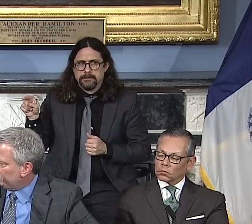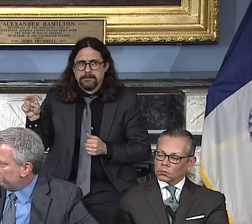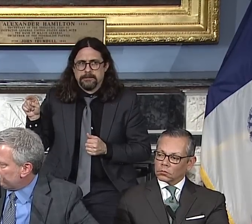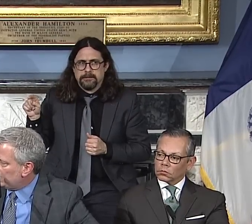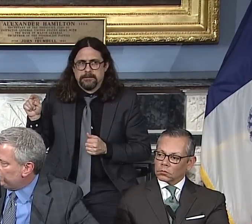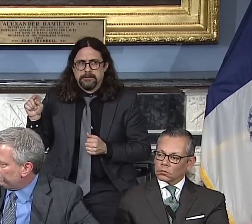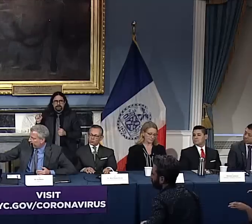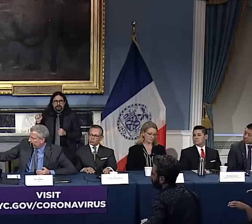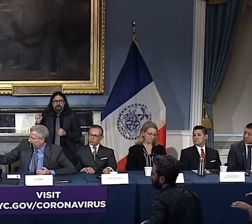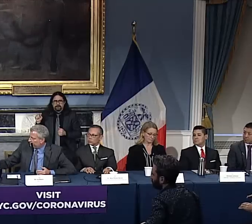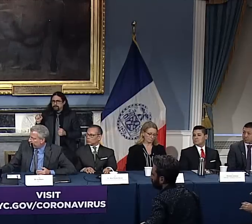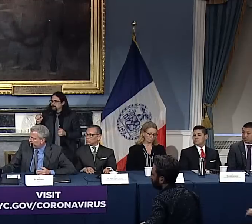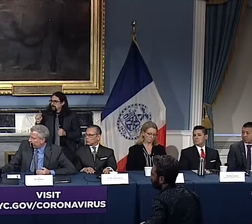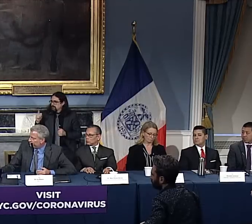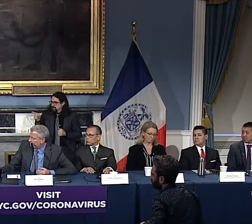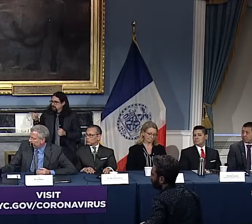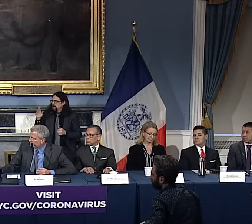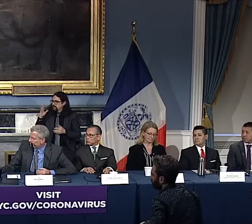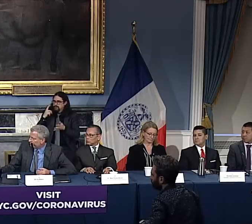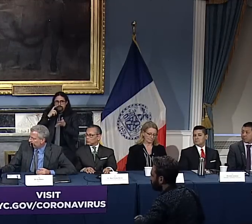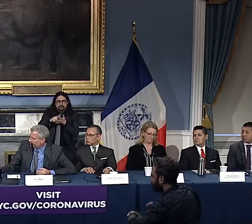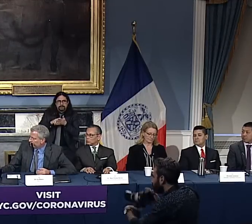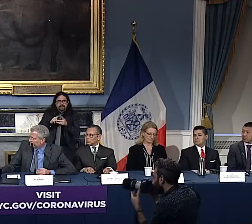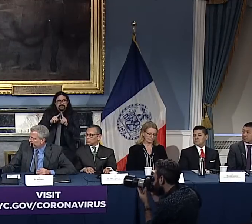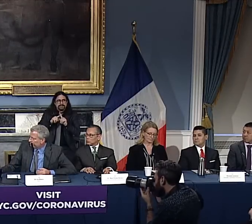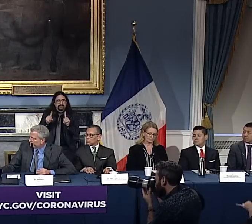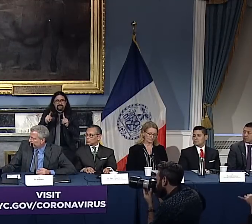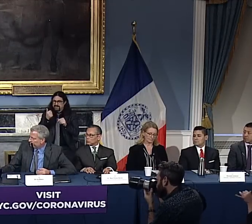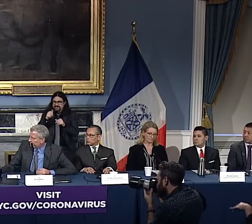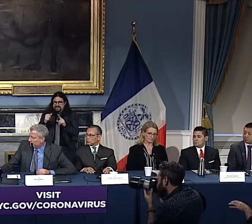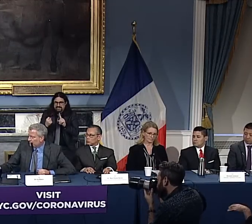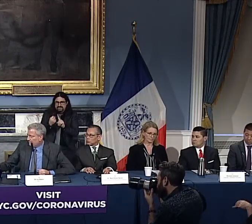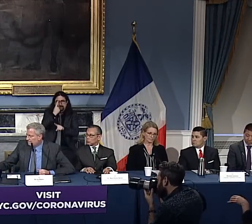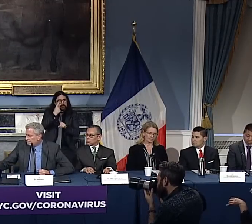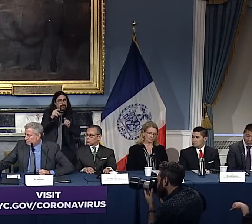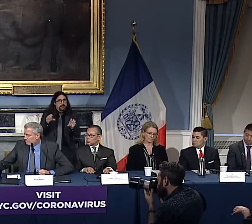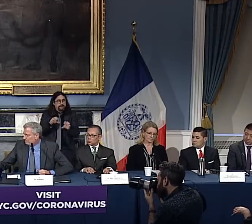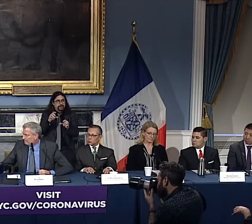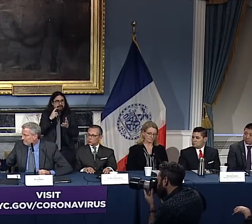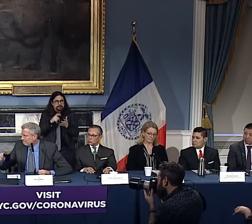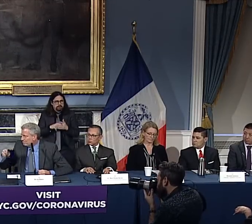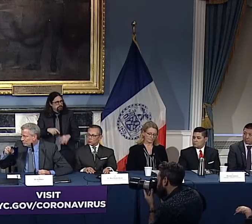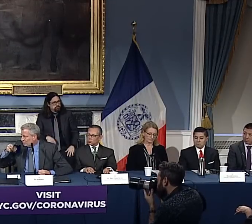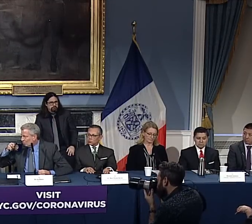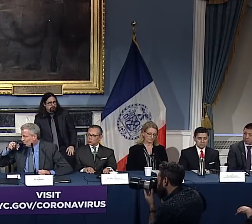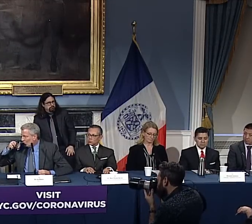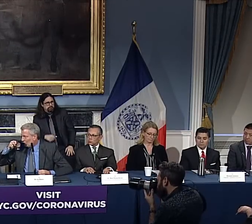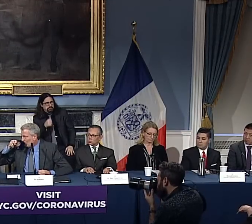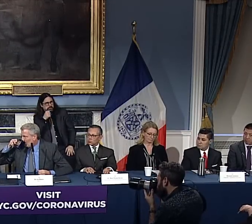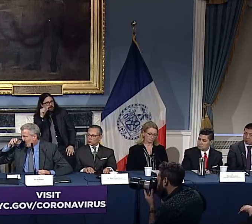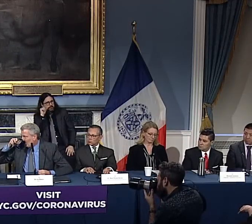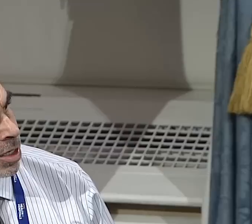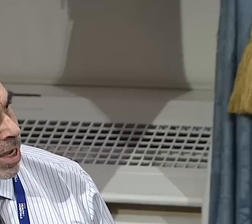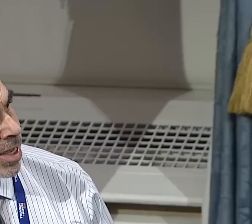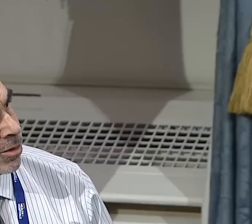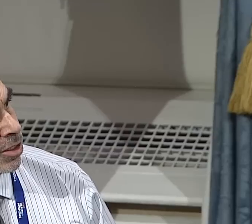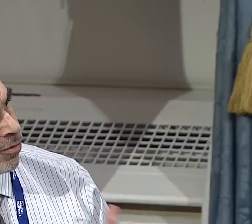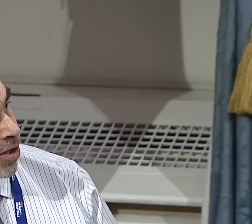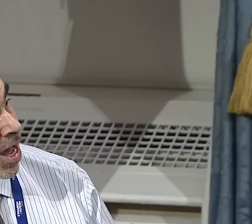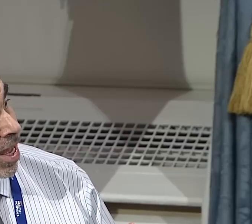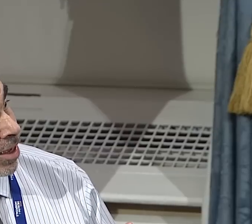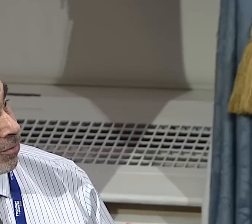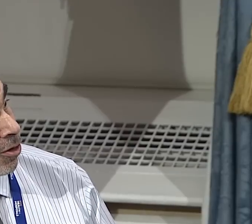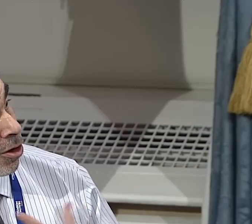unusual size of usage. Our system is doing well, and I think as the deputy mayor, when he said 22 cases, I